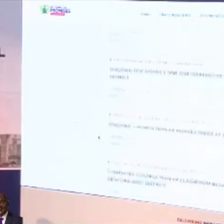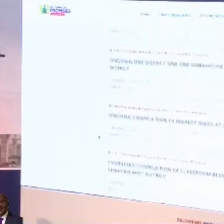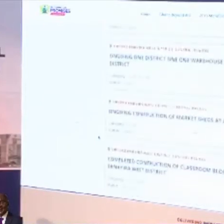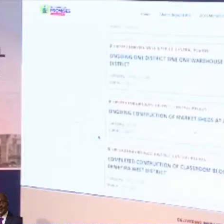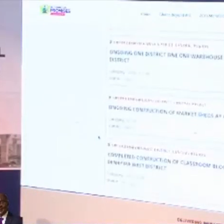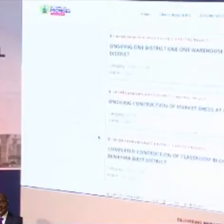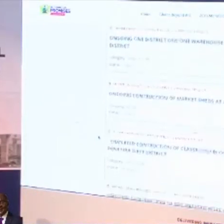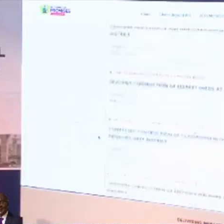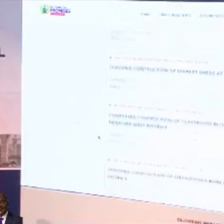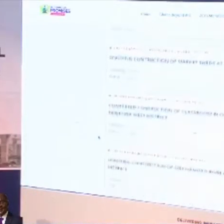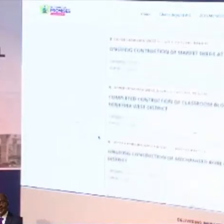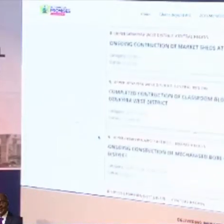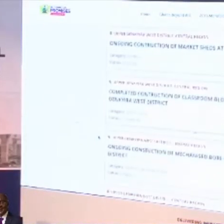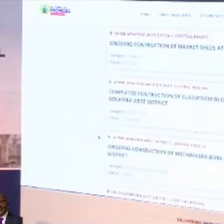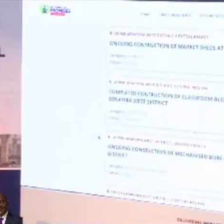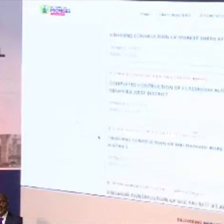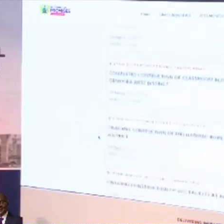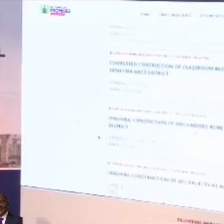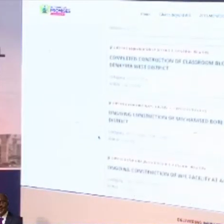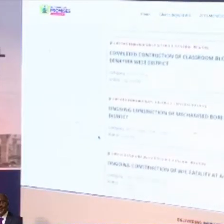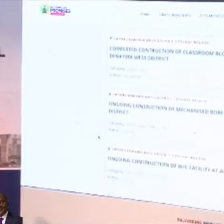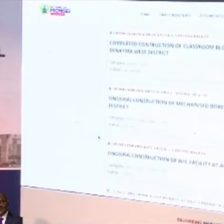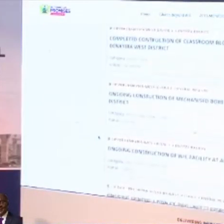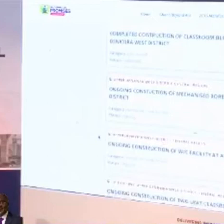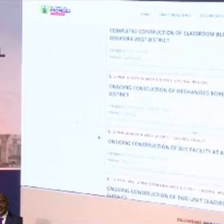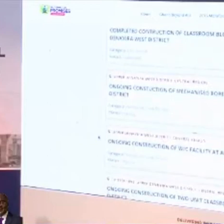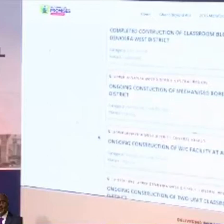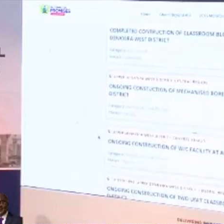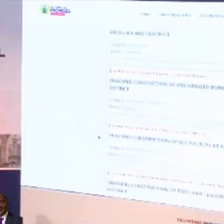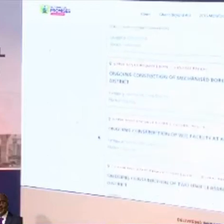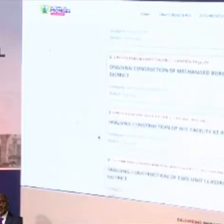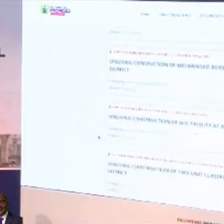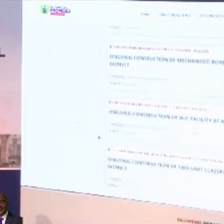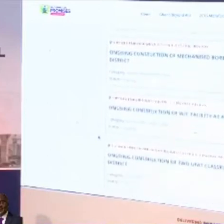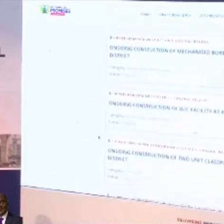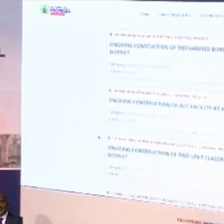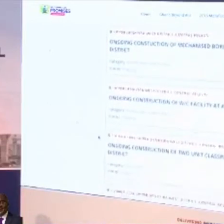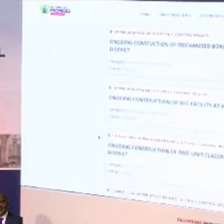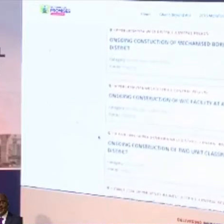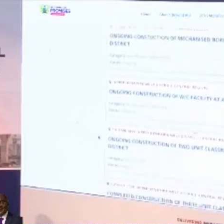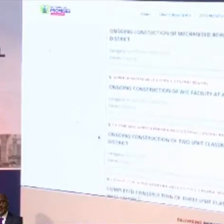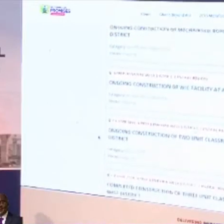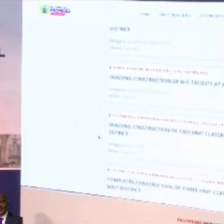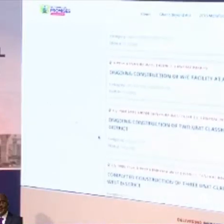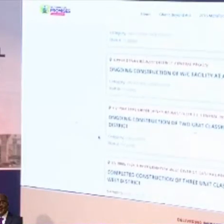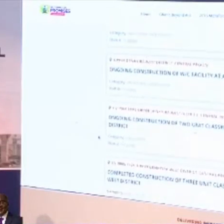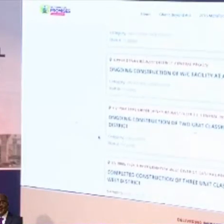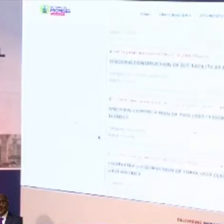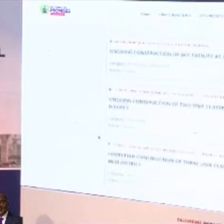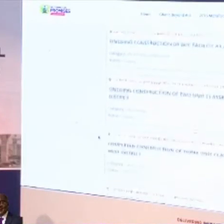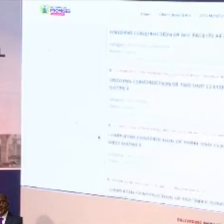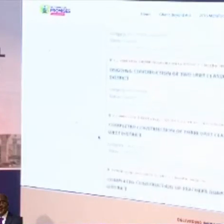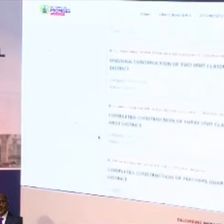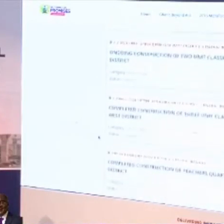projects and their status, right? So you will see it all.